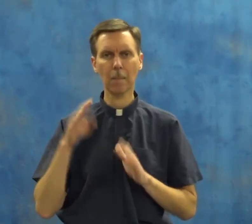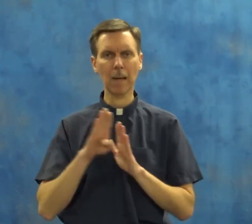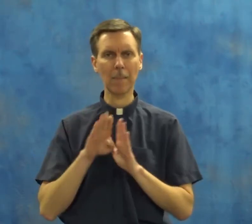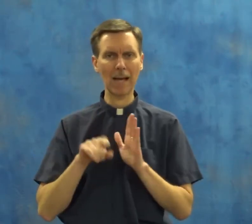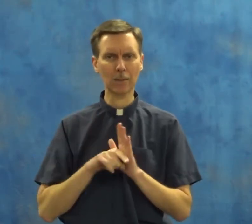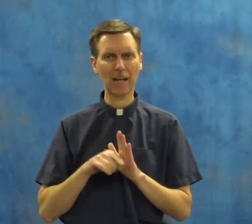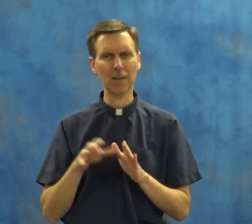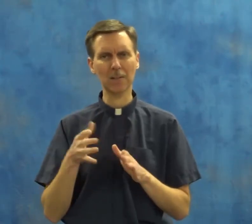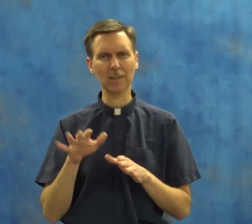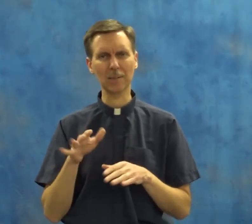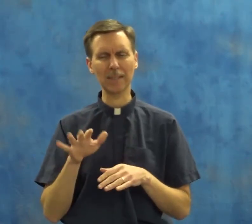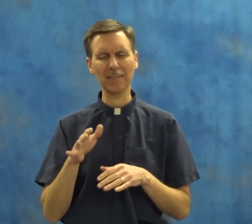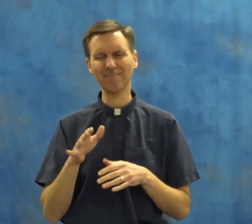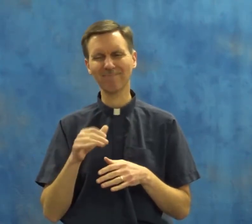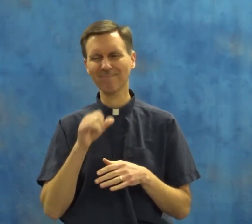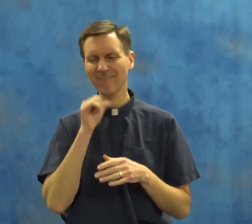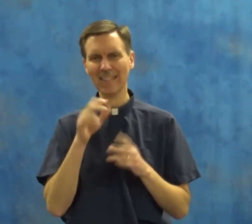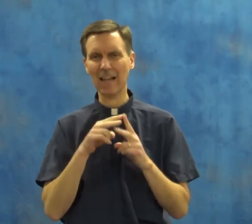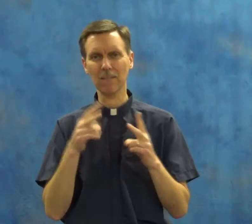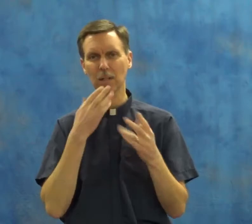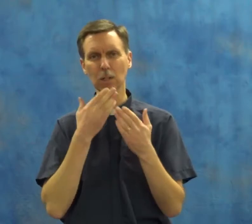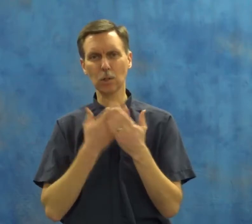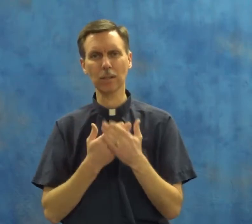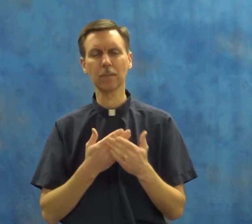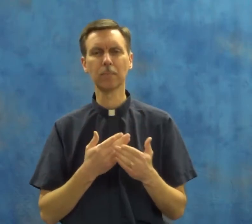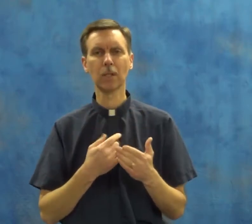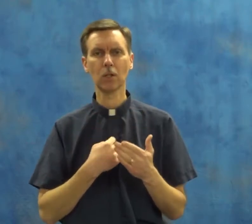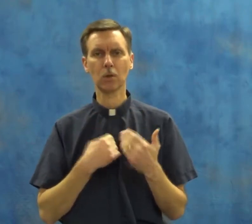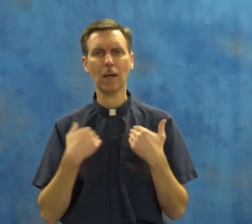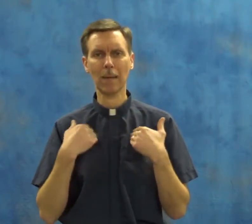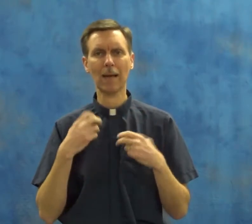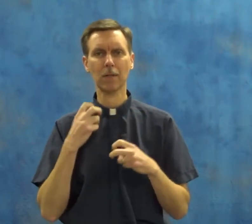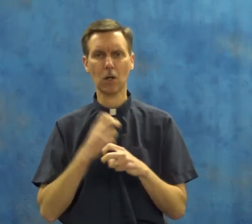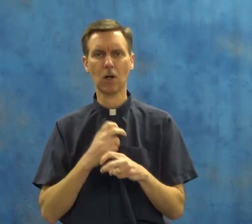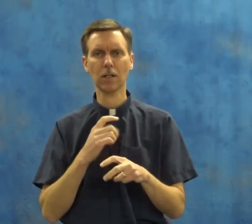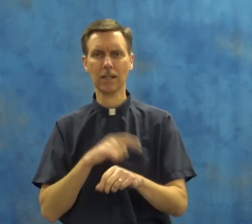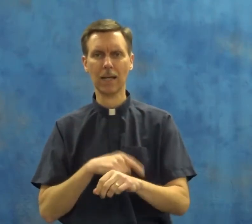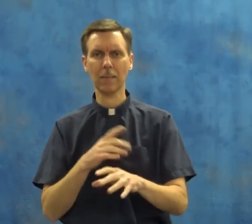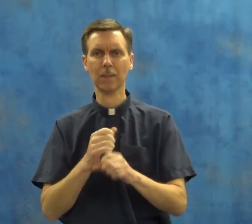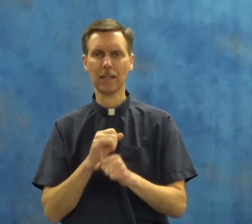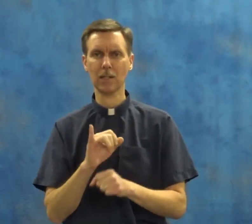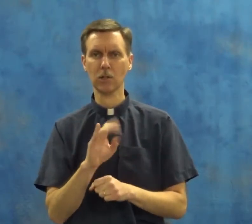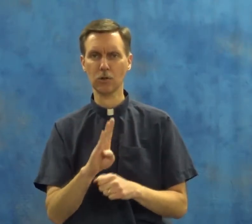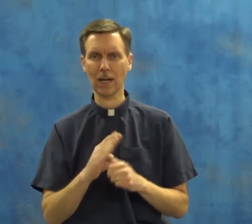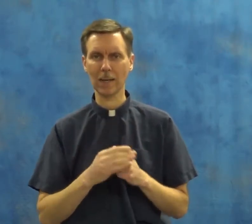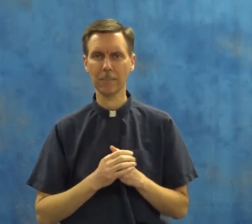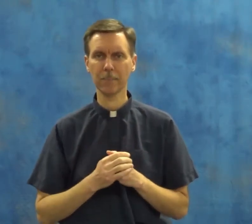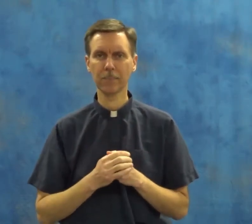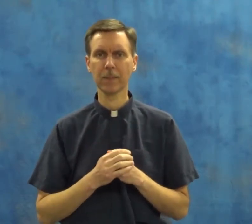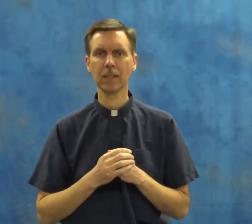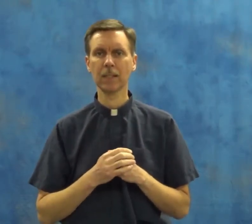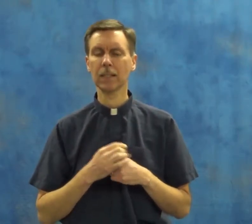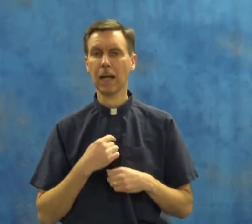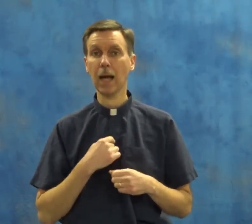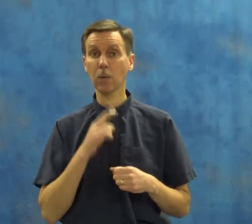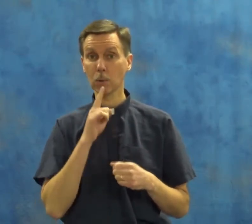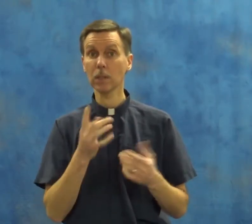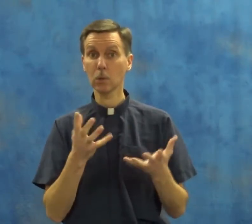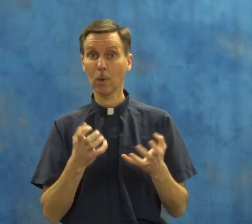my background's a little bit not very good, so I'm having a hard time getting a job. I really want